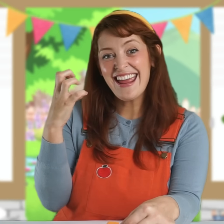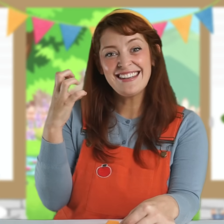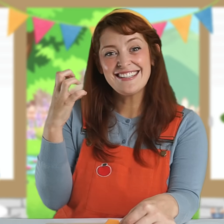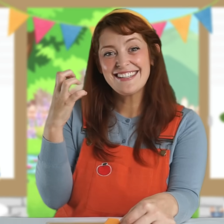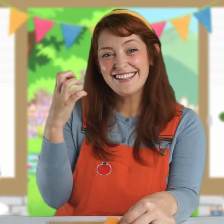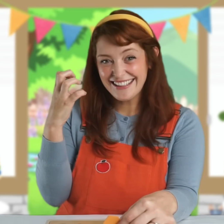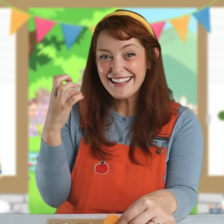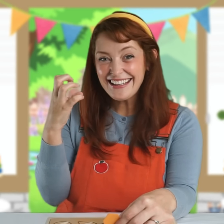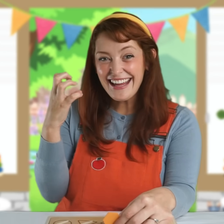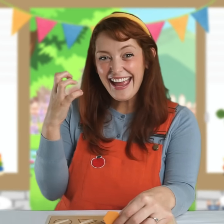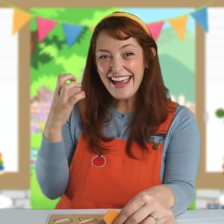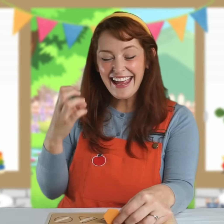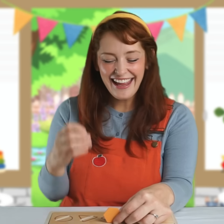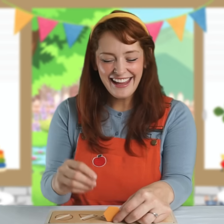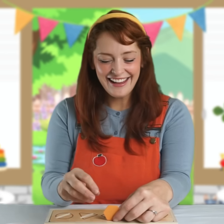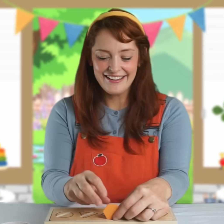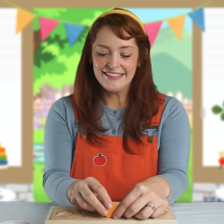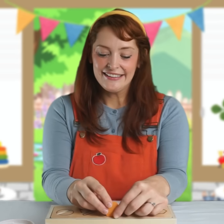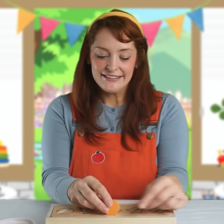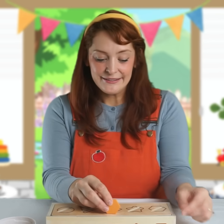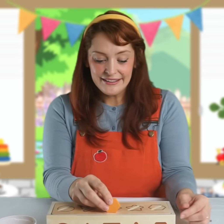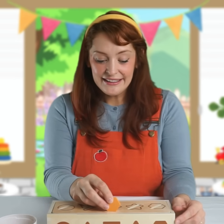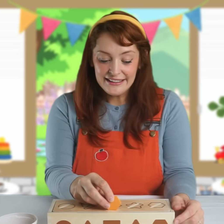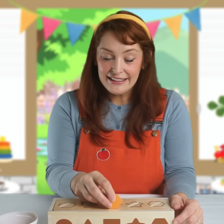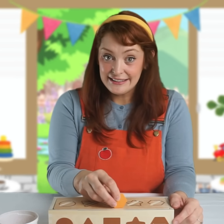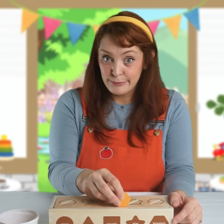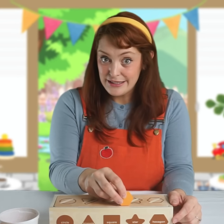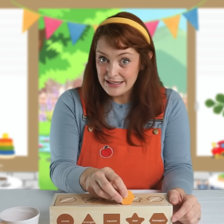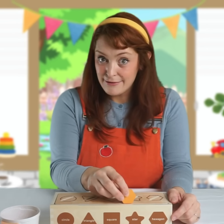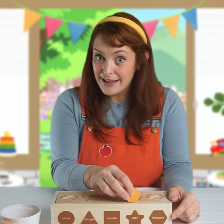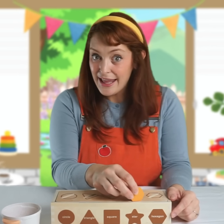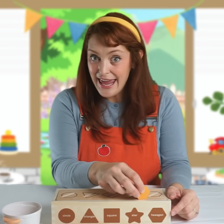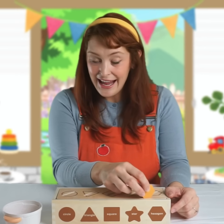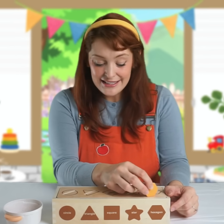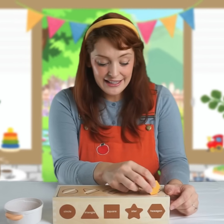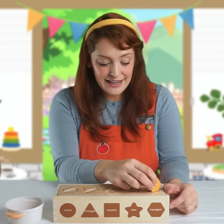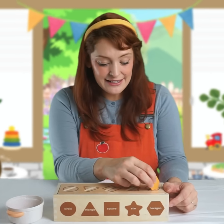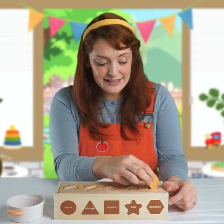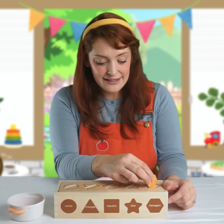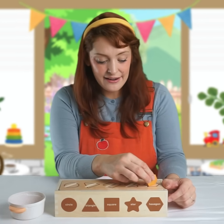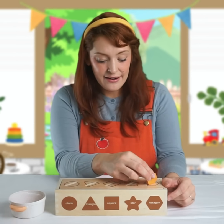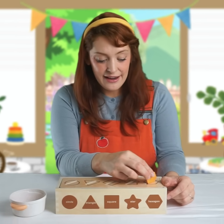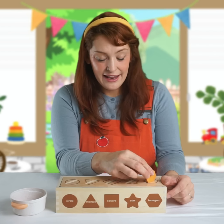Orange. Yay! Okay, let's put it in with the other hexagons.